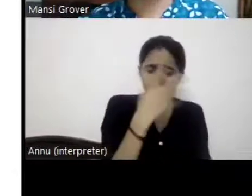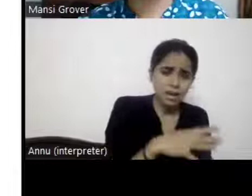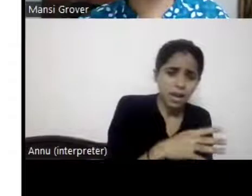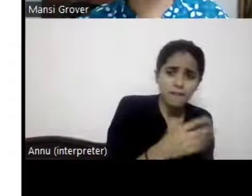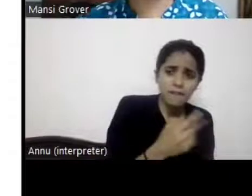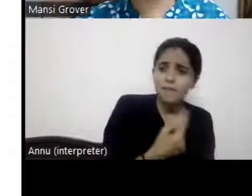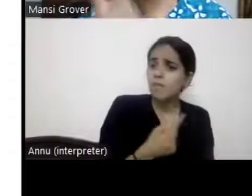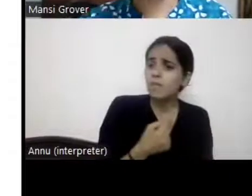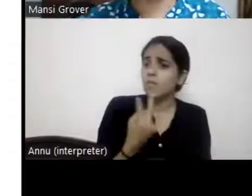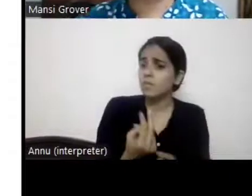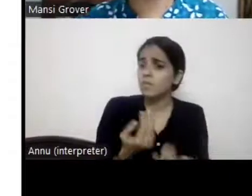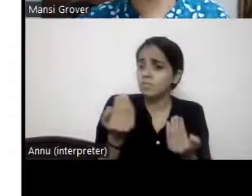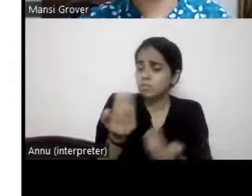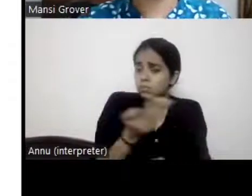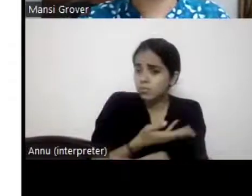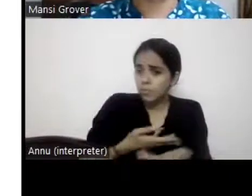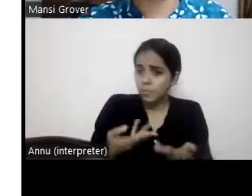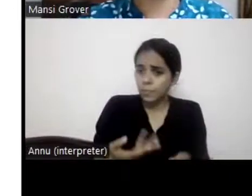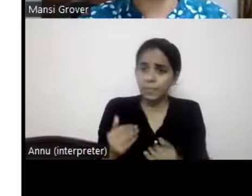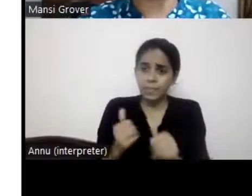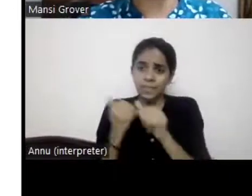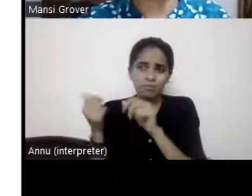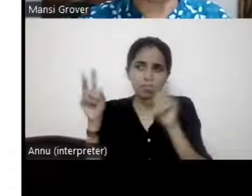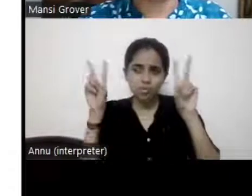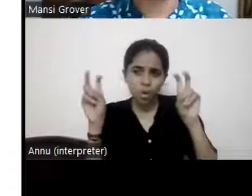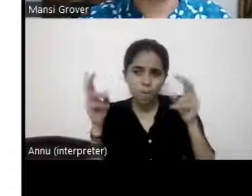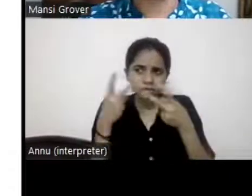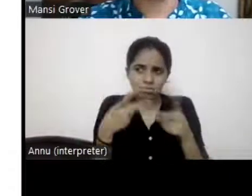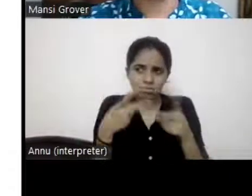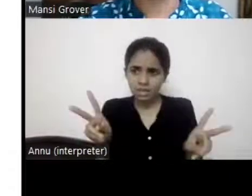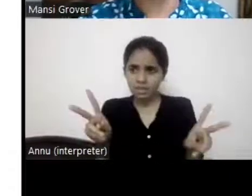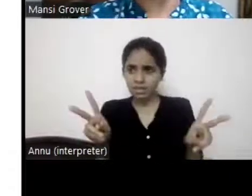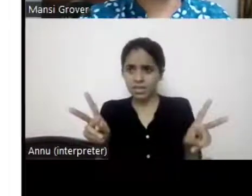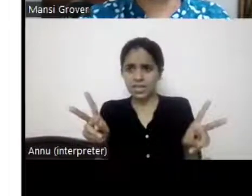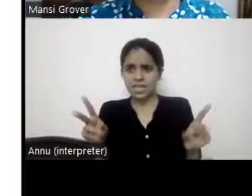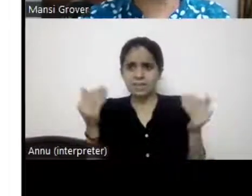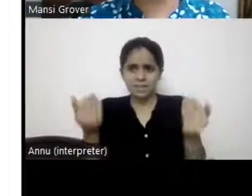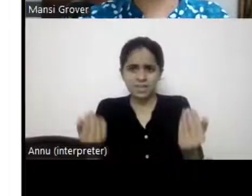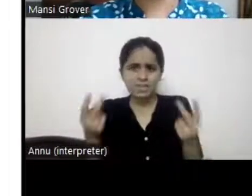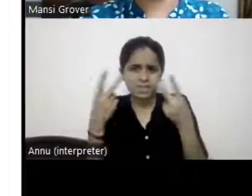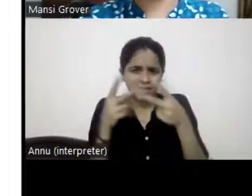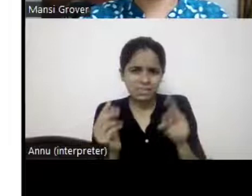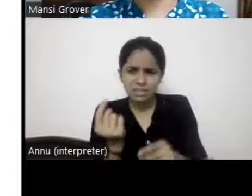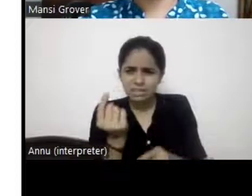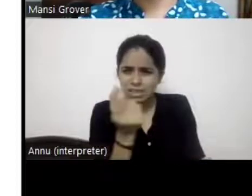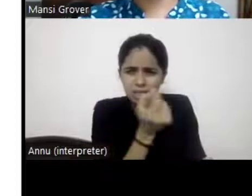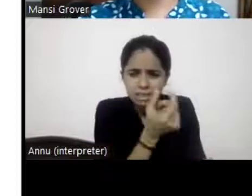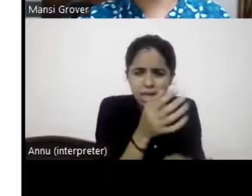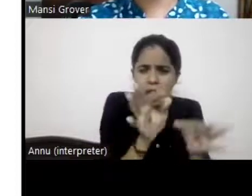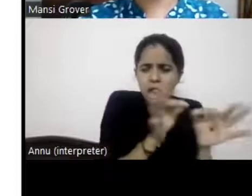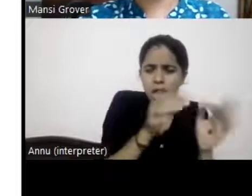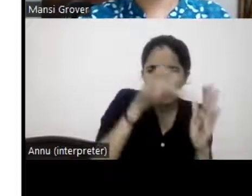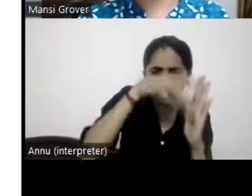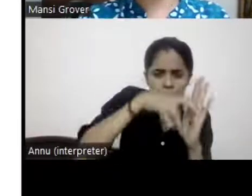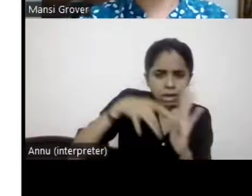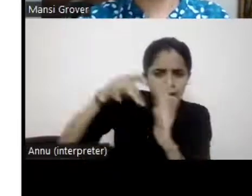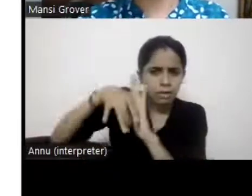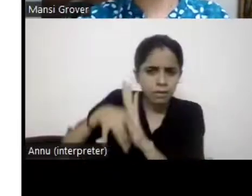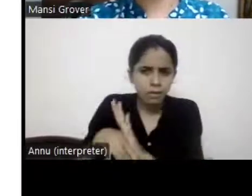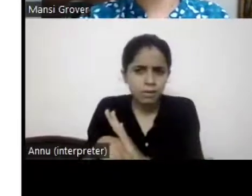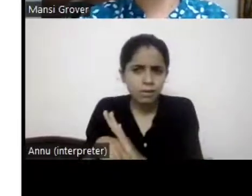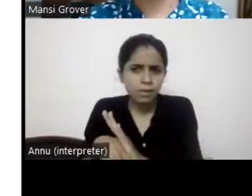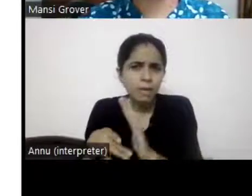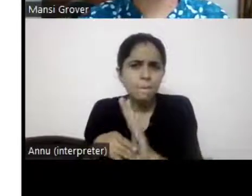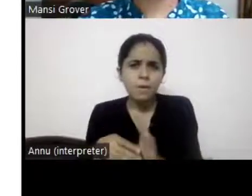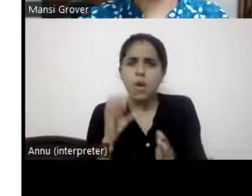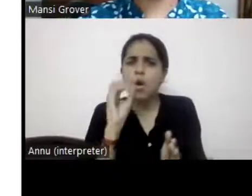And this is something which I wish to talk about here in a little detail. What do we mean by